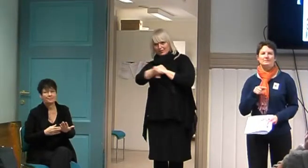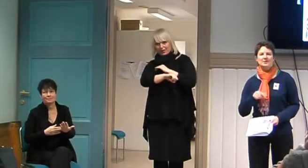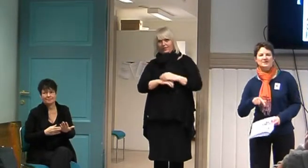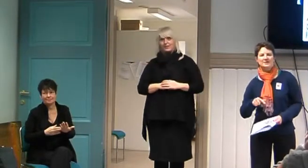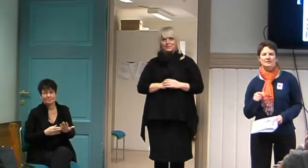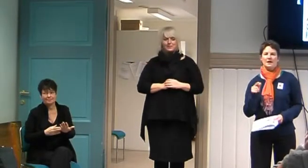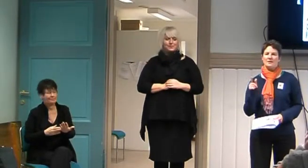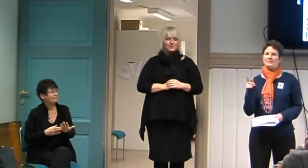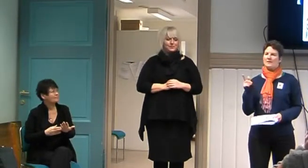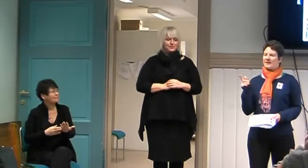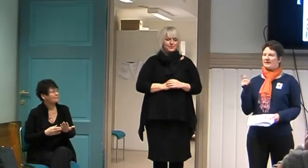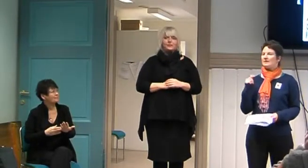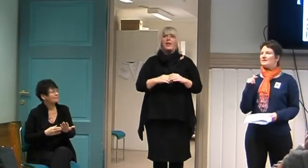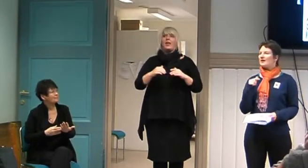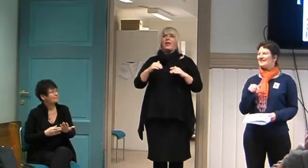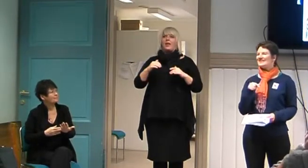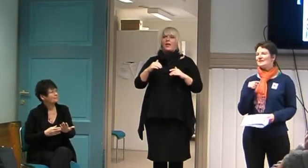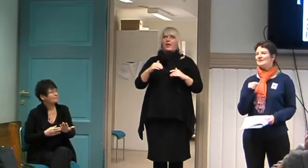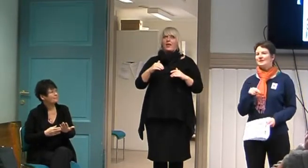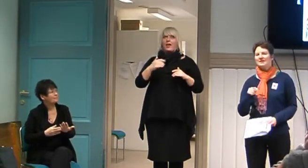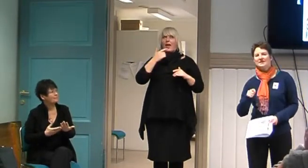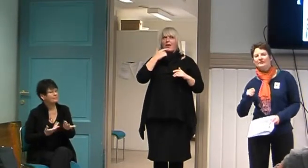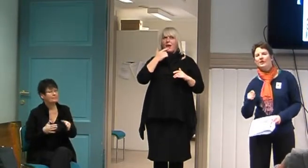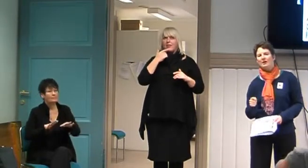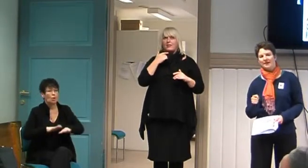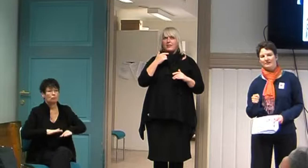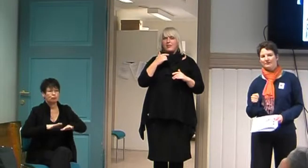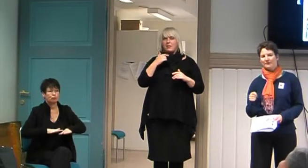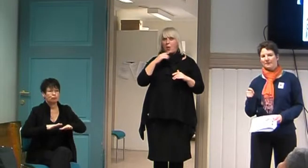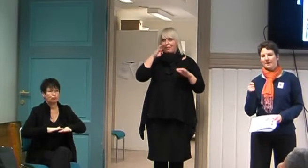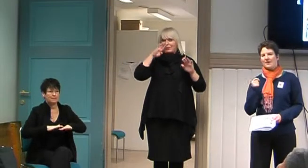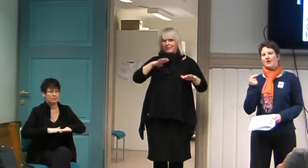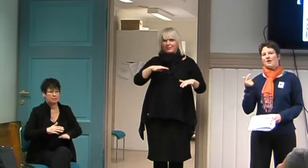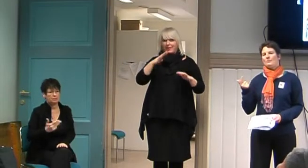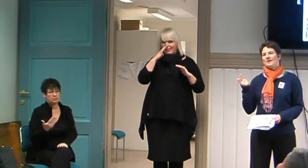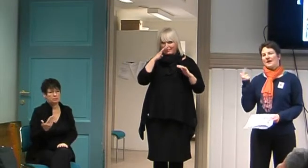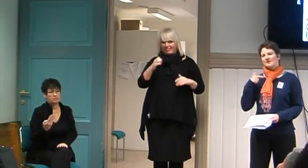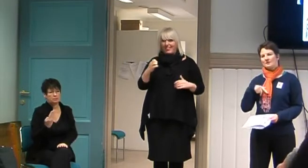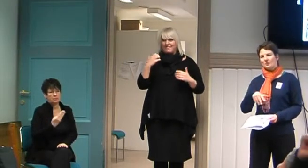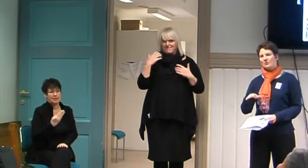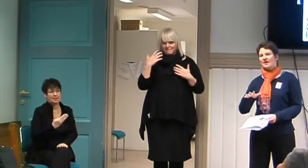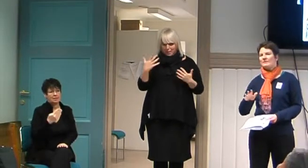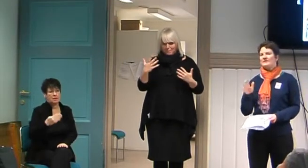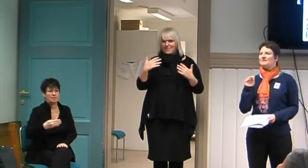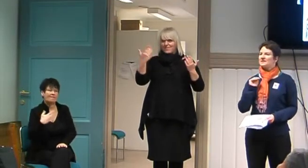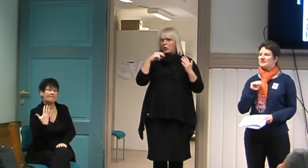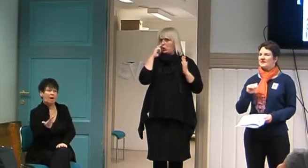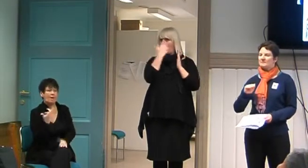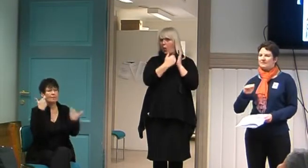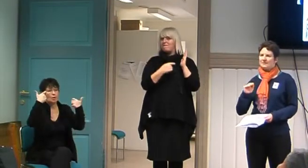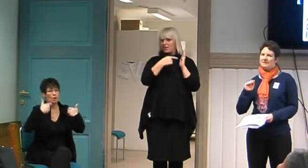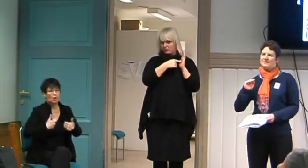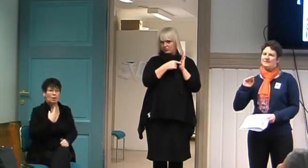In Britain, in 1995, we had a law come in that